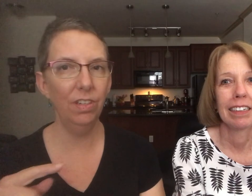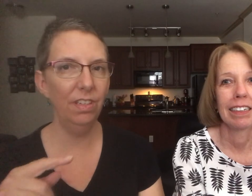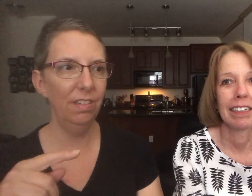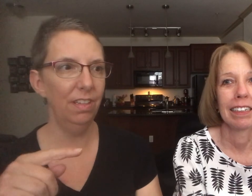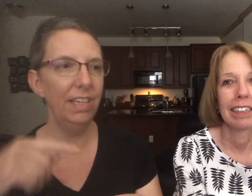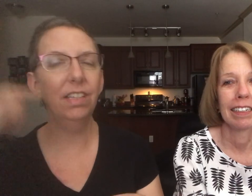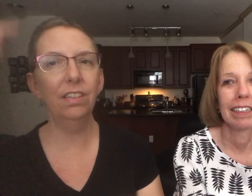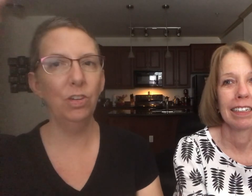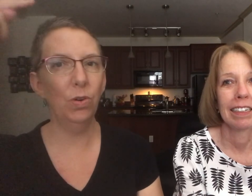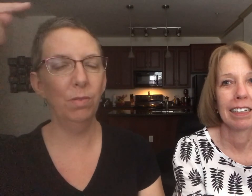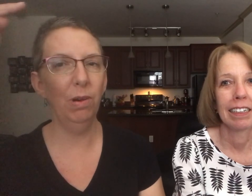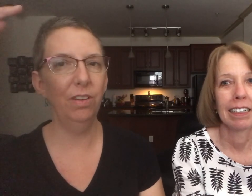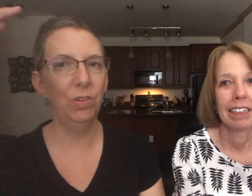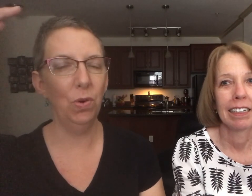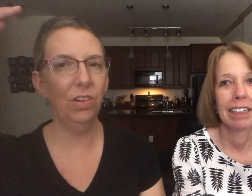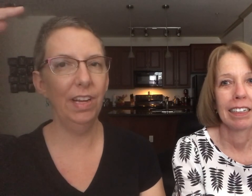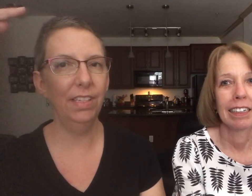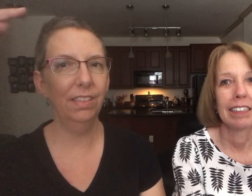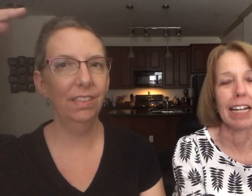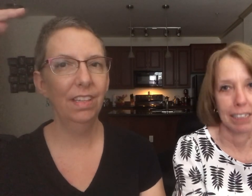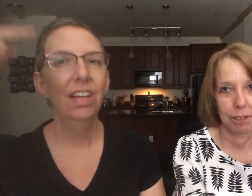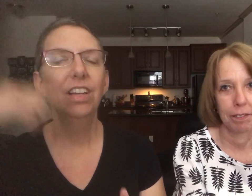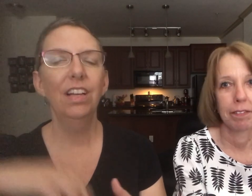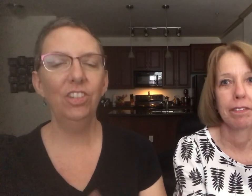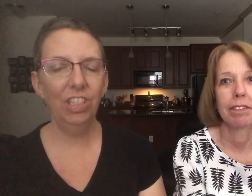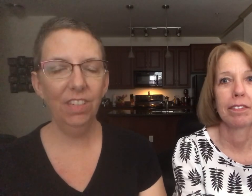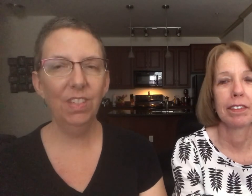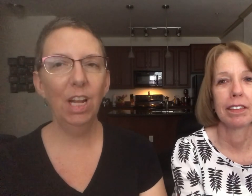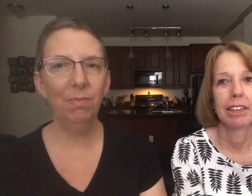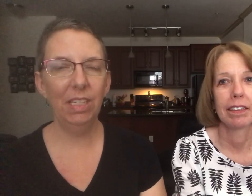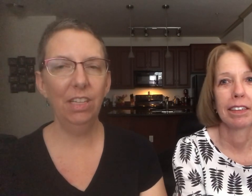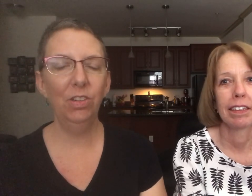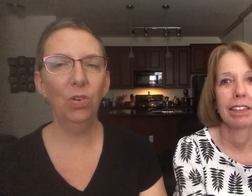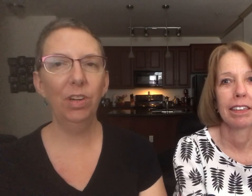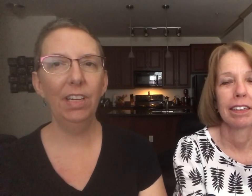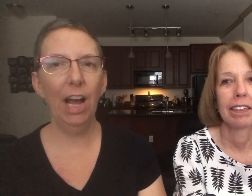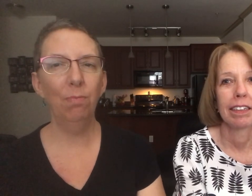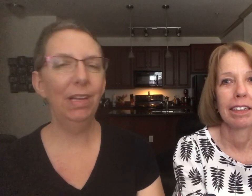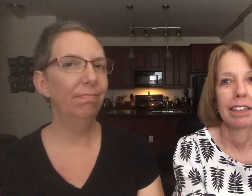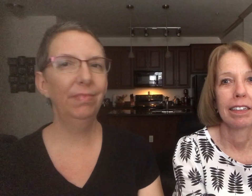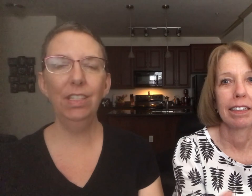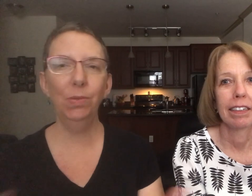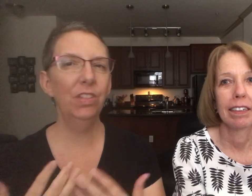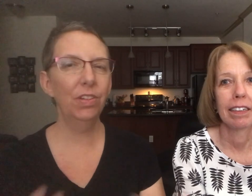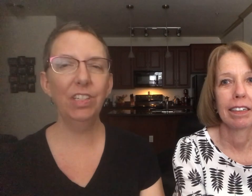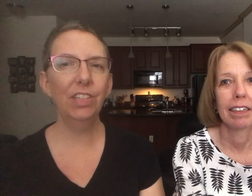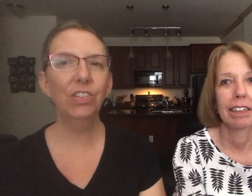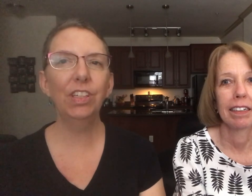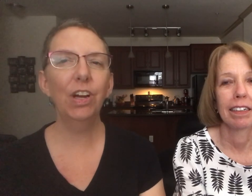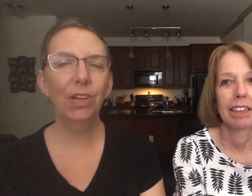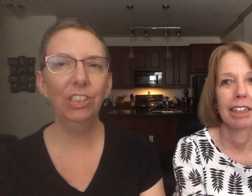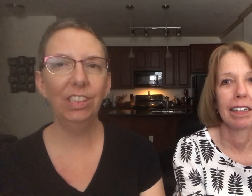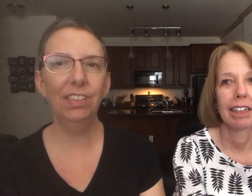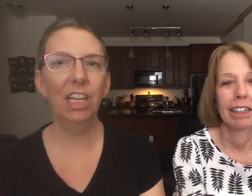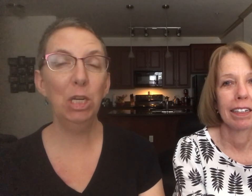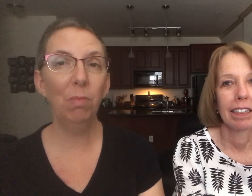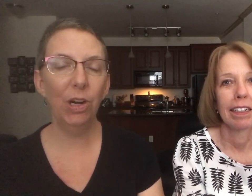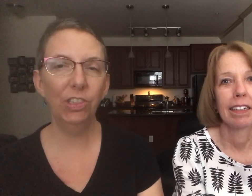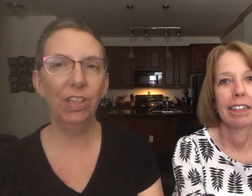is like the northern part of New York, right? Yes. She lives in upstate New York now, but this was 30 years ago, and she said in March they